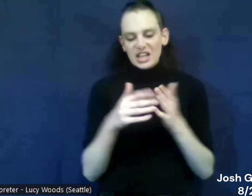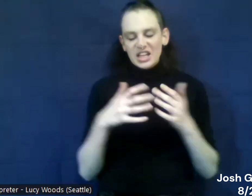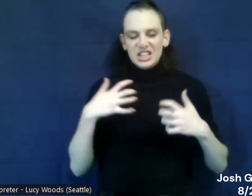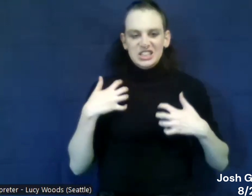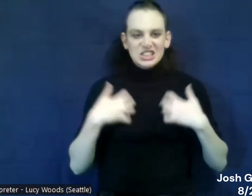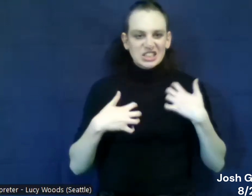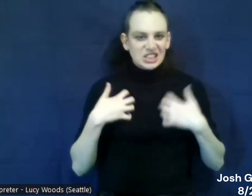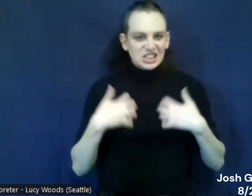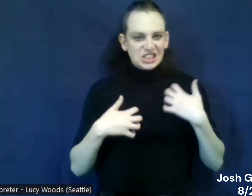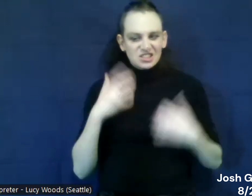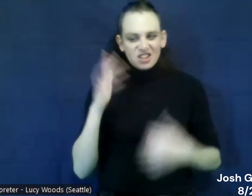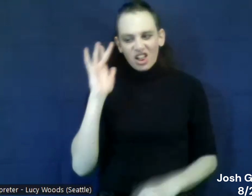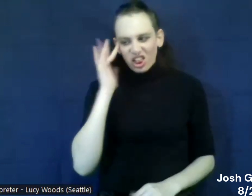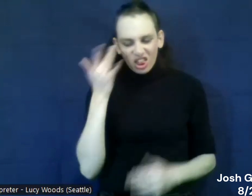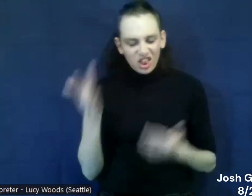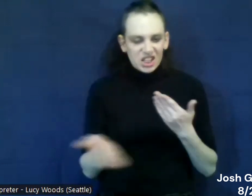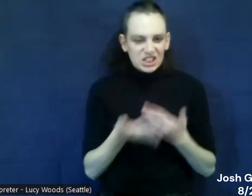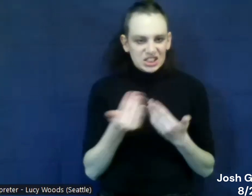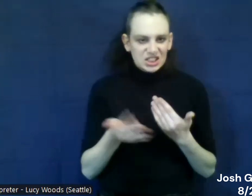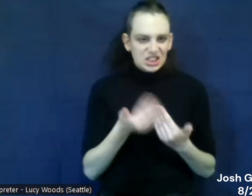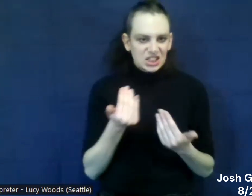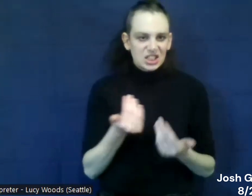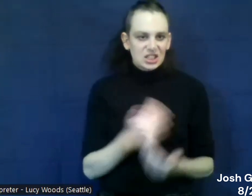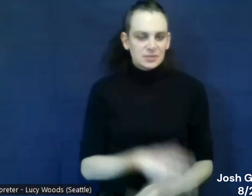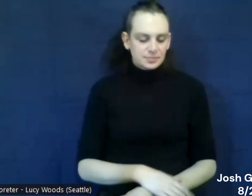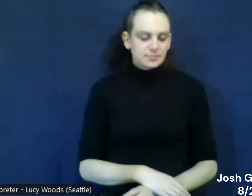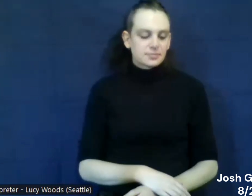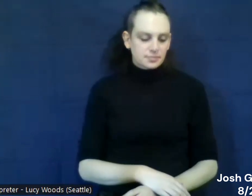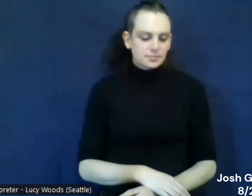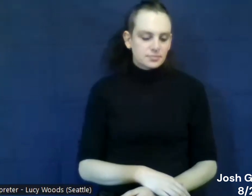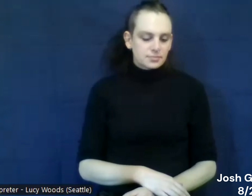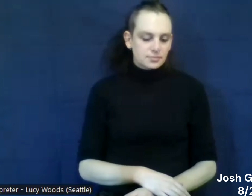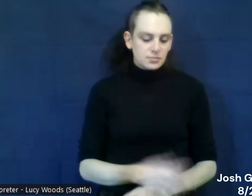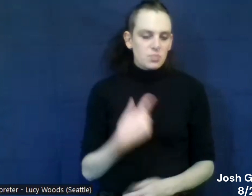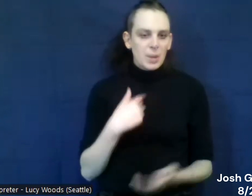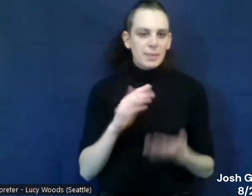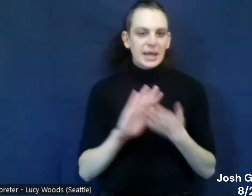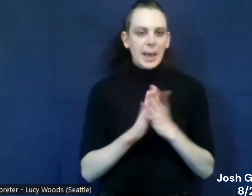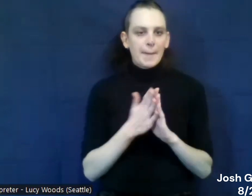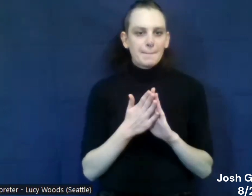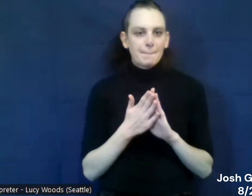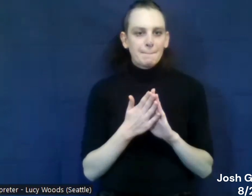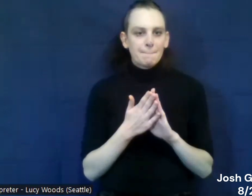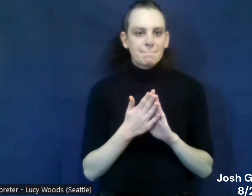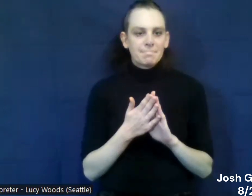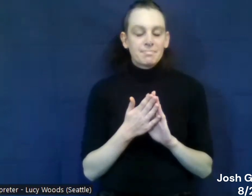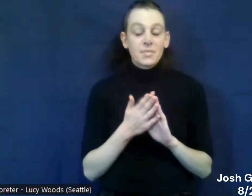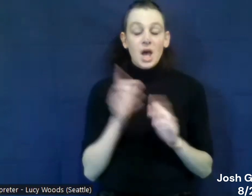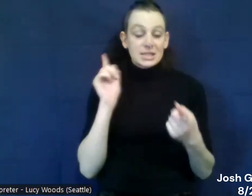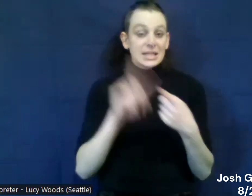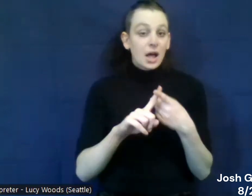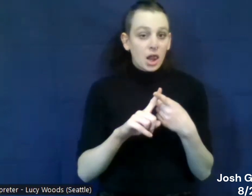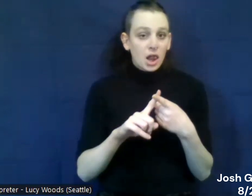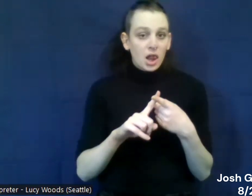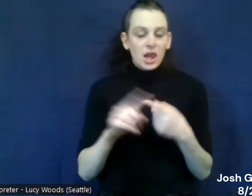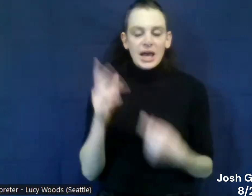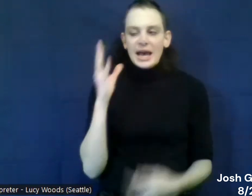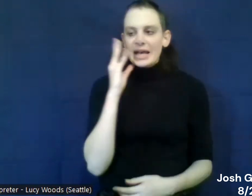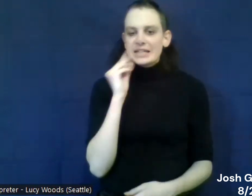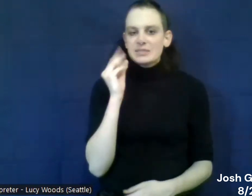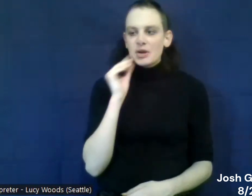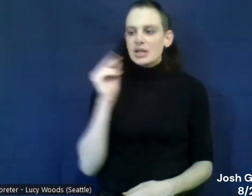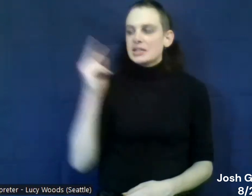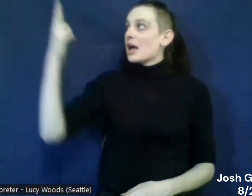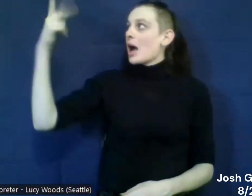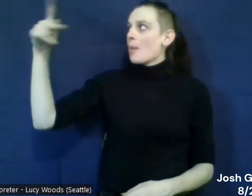time, until what I can only describe as an experience from my higher power came to take me out of that